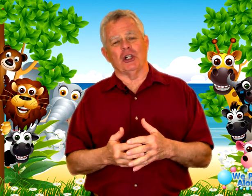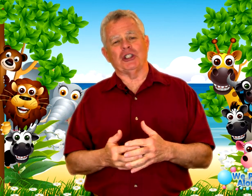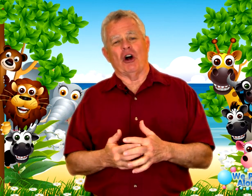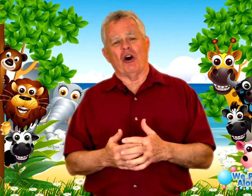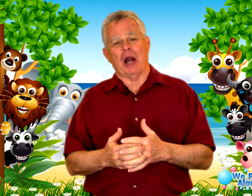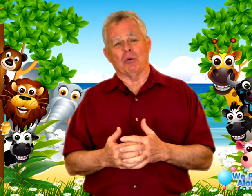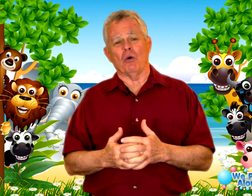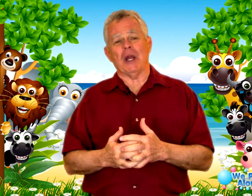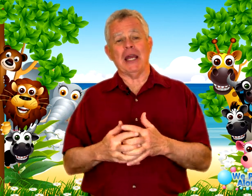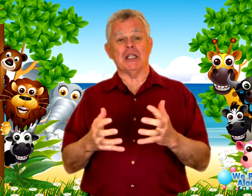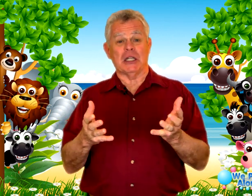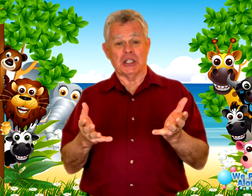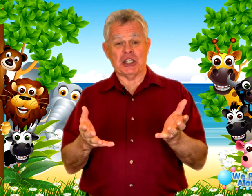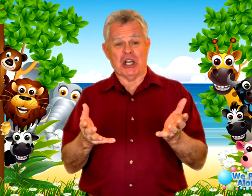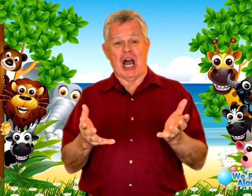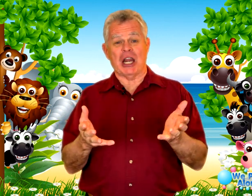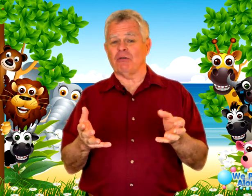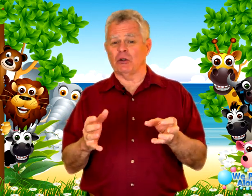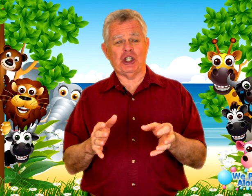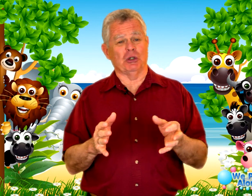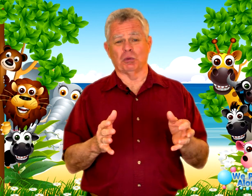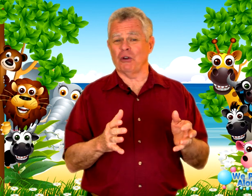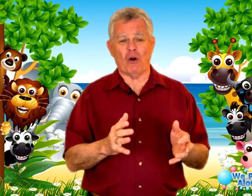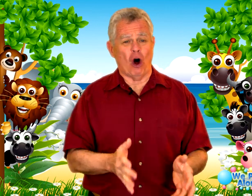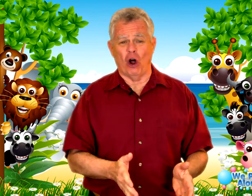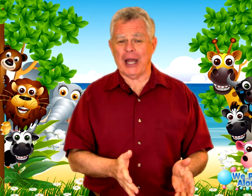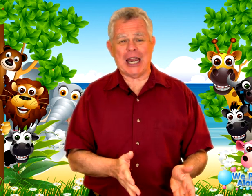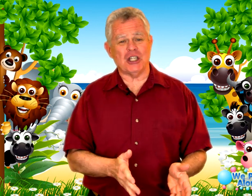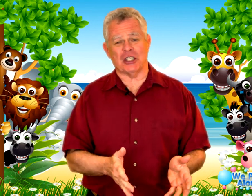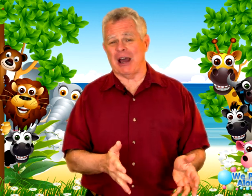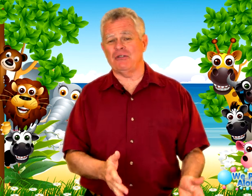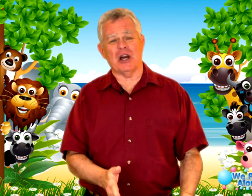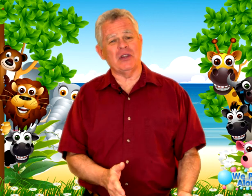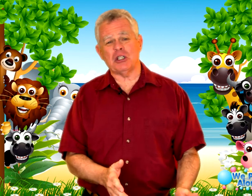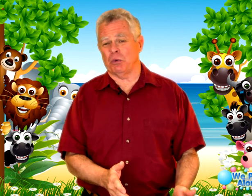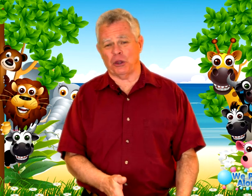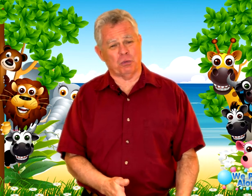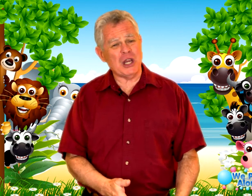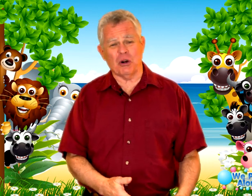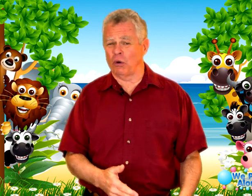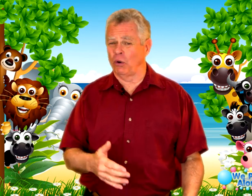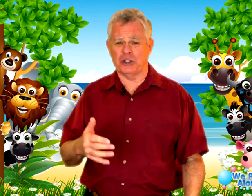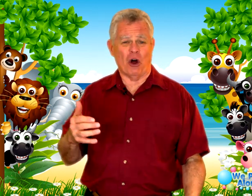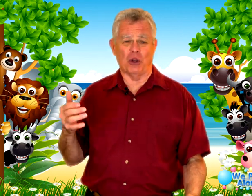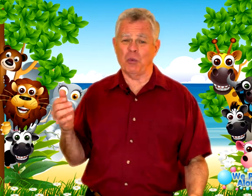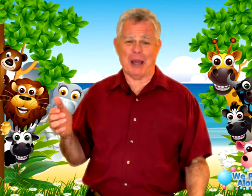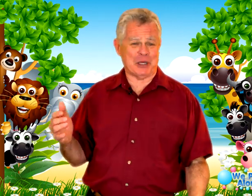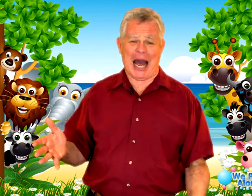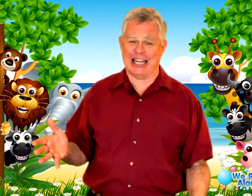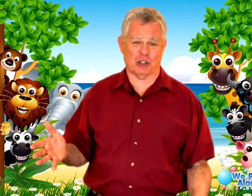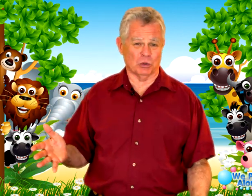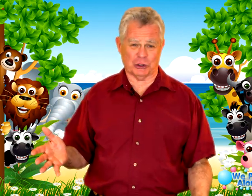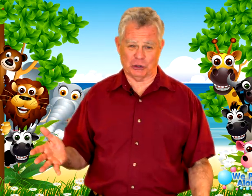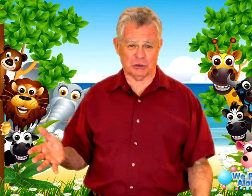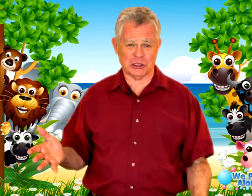song I wrote is designed for children of all ages. I've done this with three year olds all the way up to high school students.